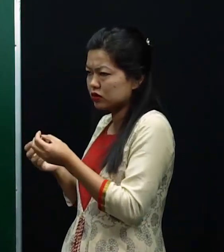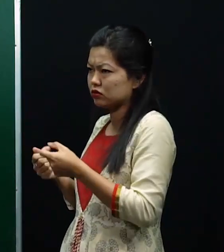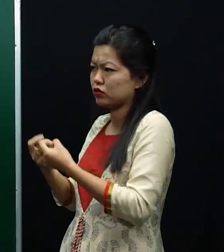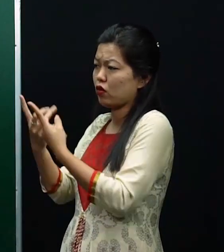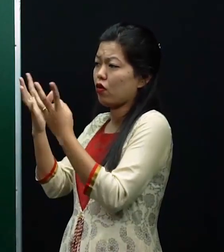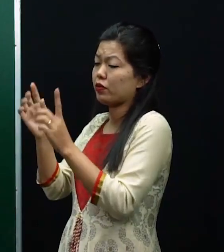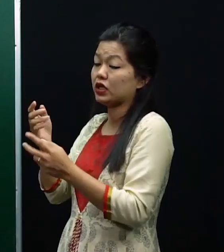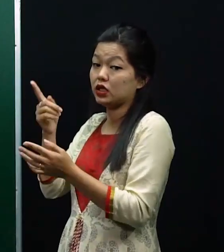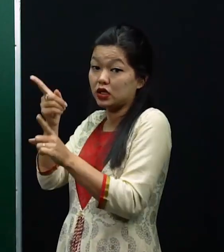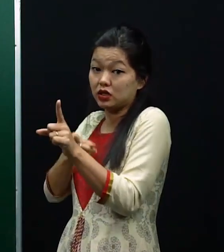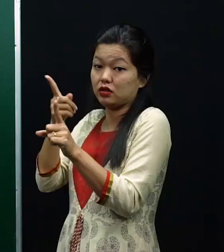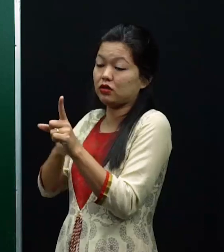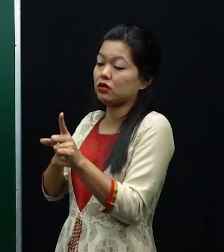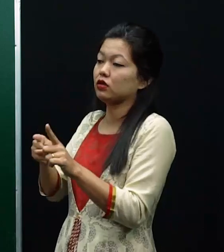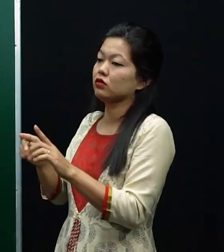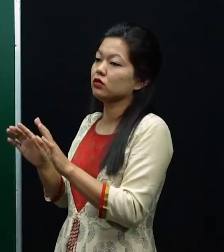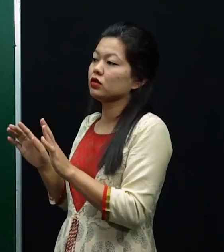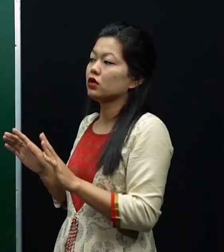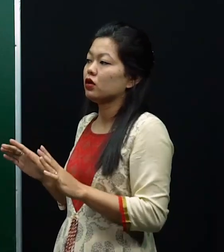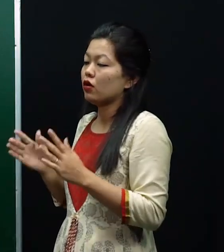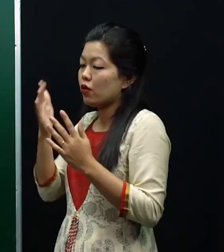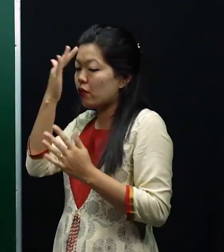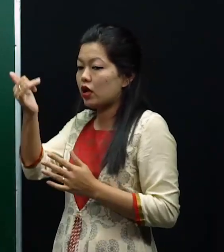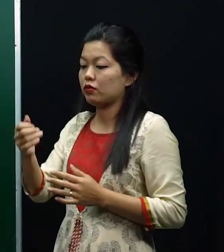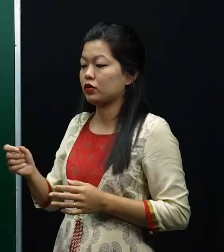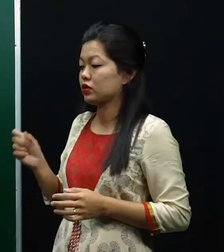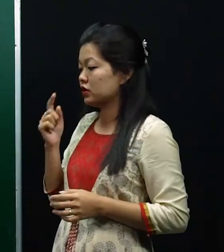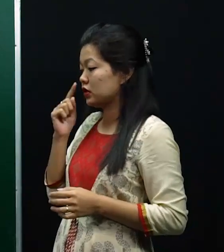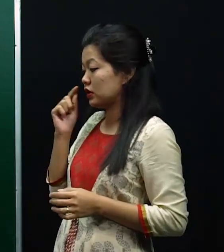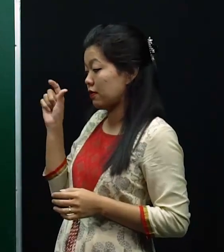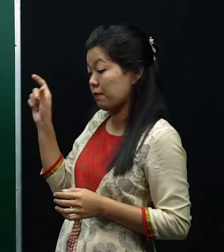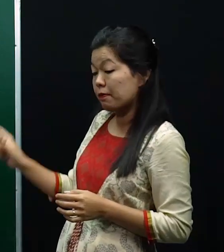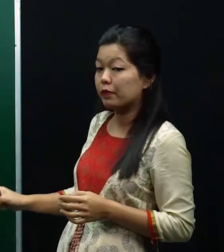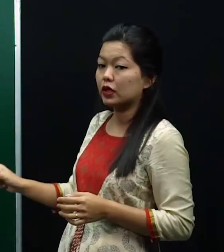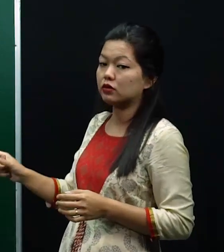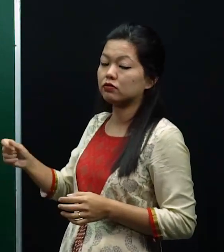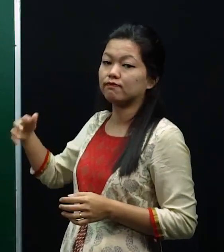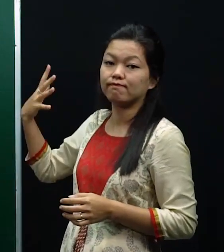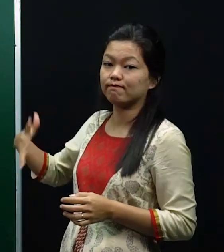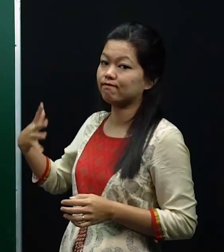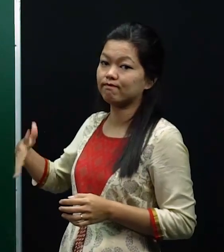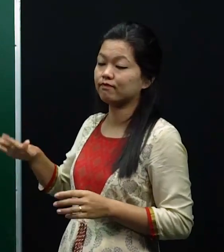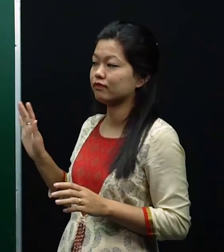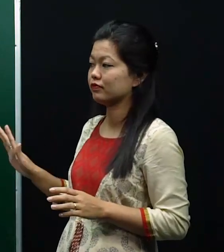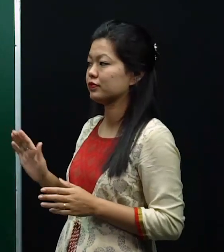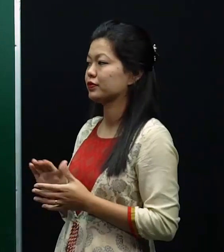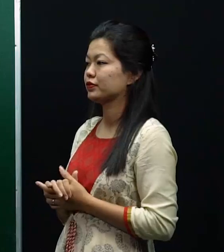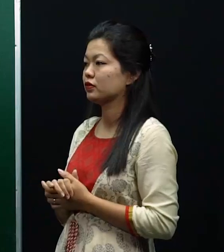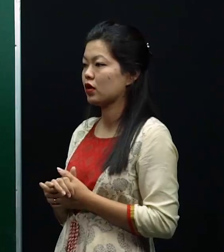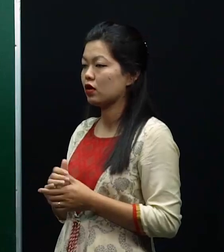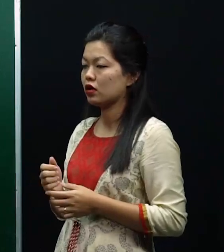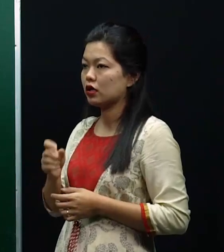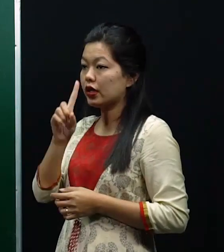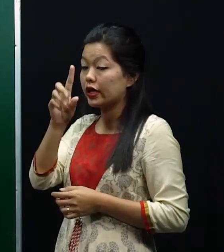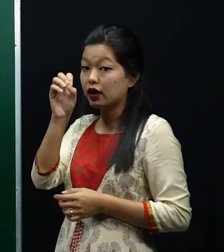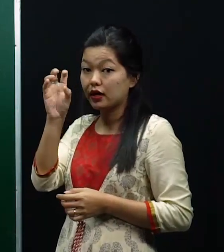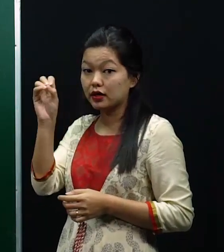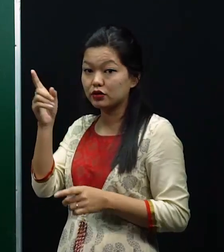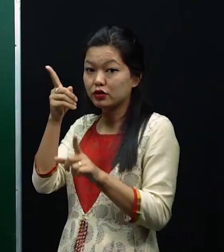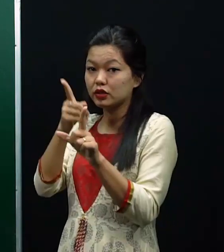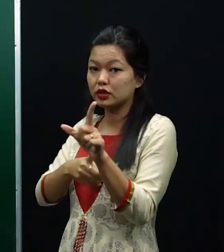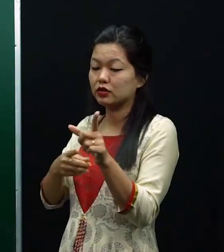hundreds of years to count his wealth. You can imagine. How many days do you take to count your wealth? Maybe